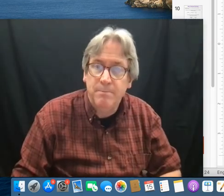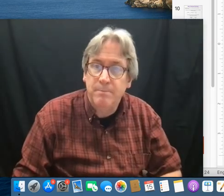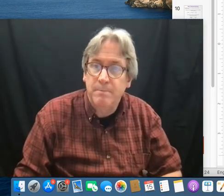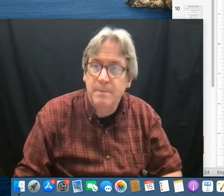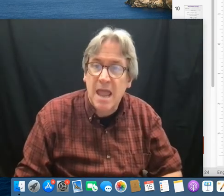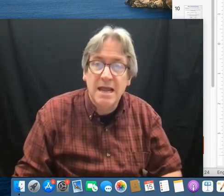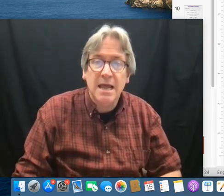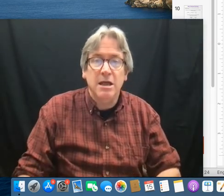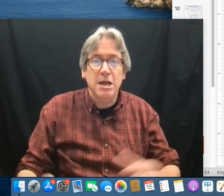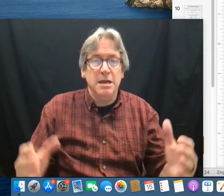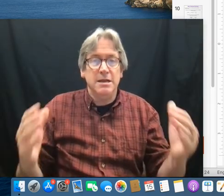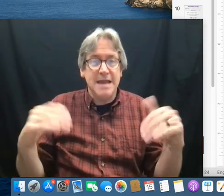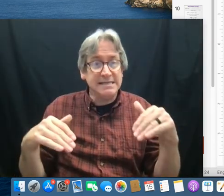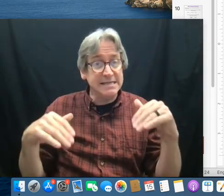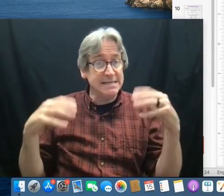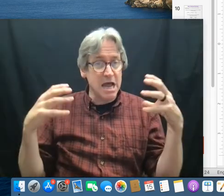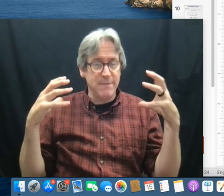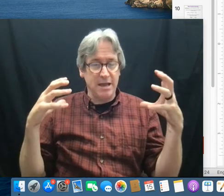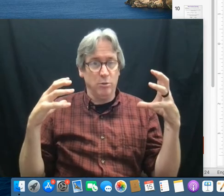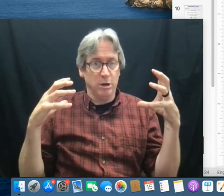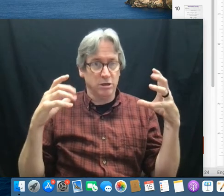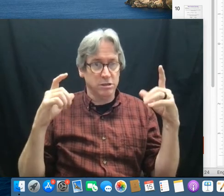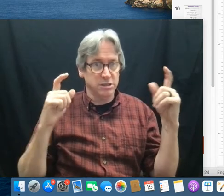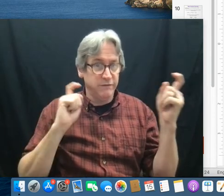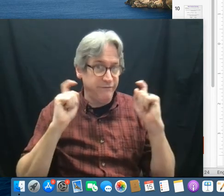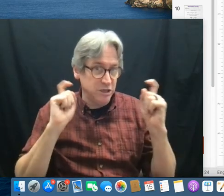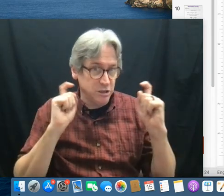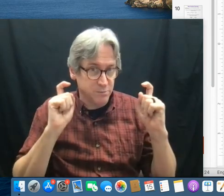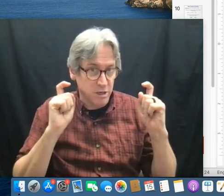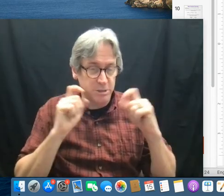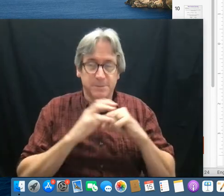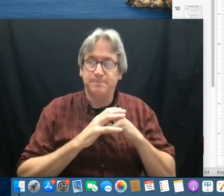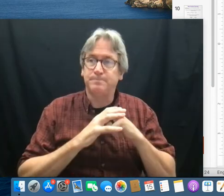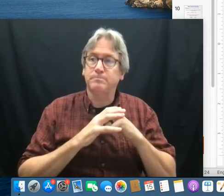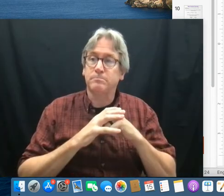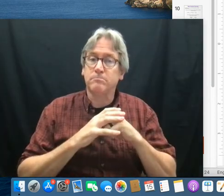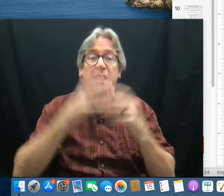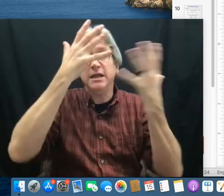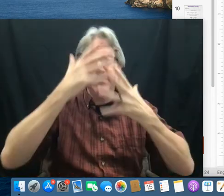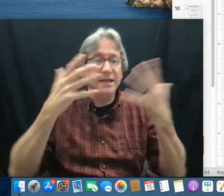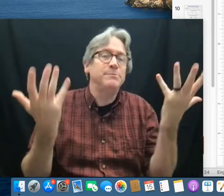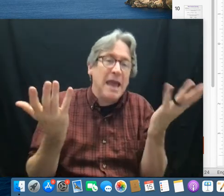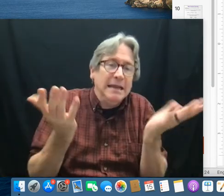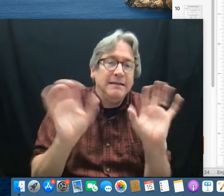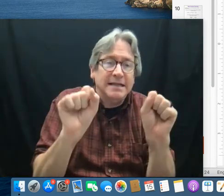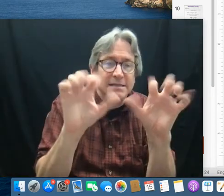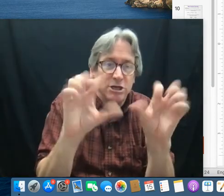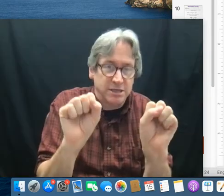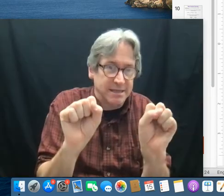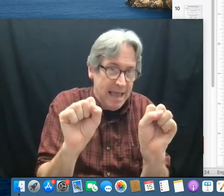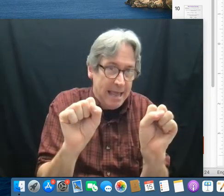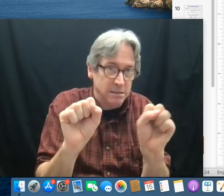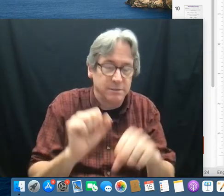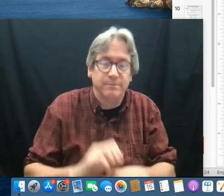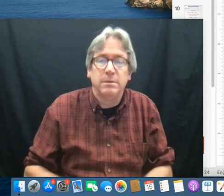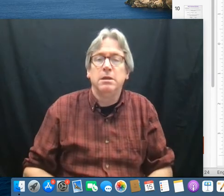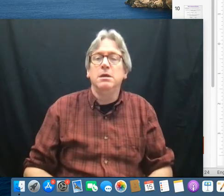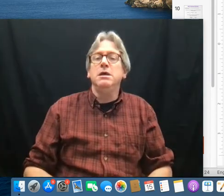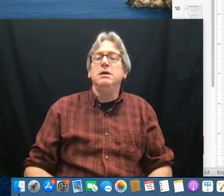meaning of signs. If I do this, it means the thing to the left. If I do this, it means the thing to the